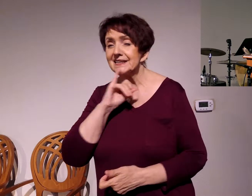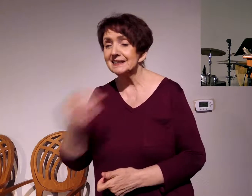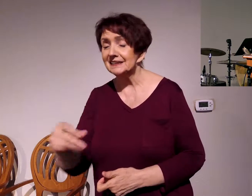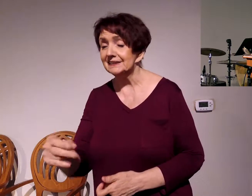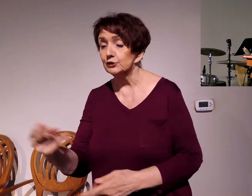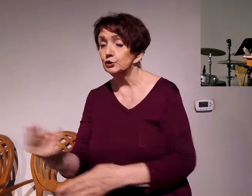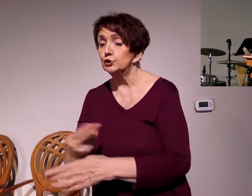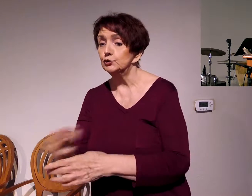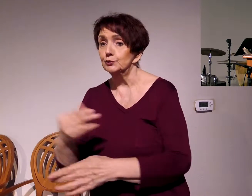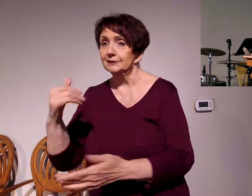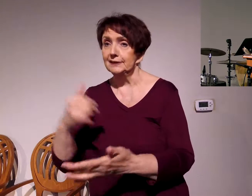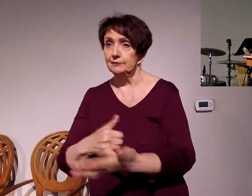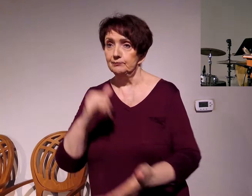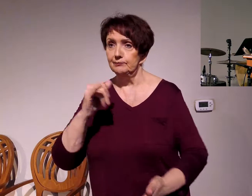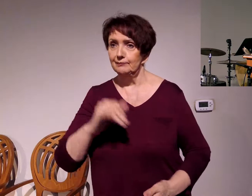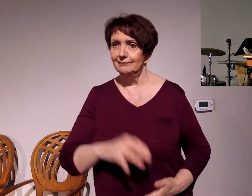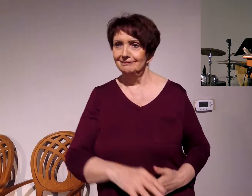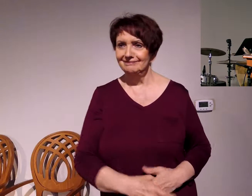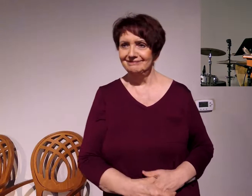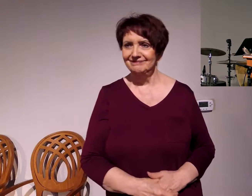is. Use it.